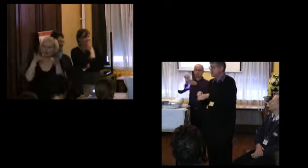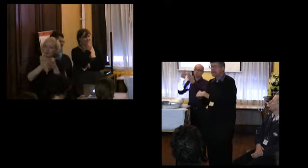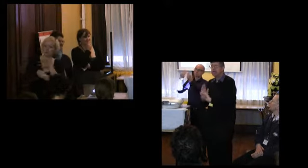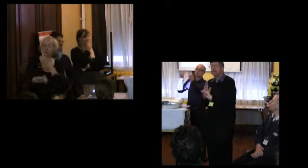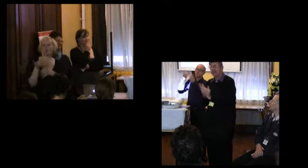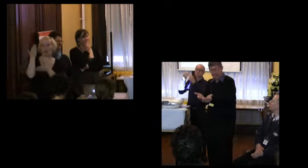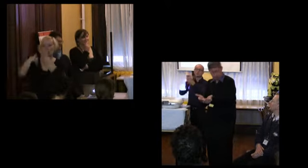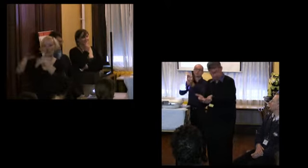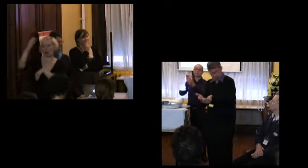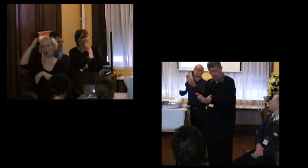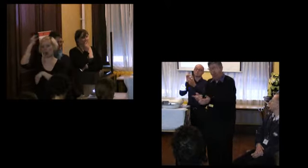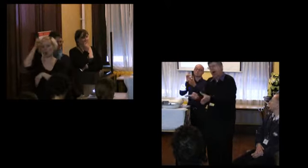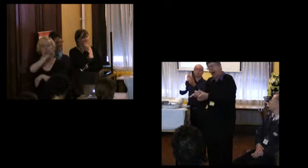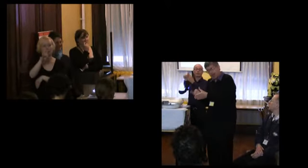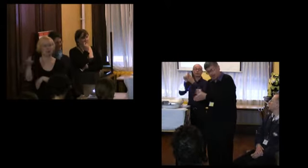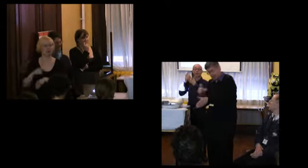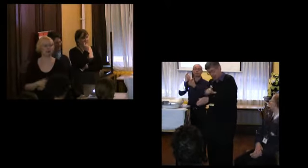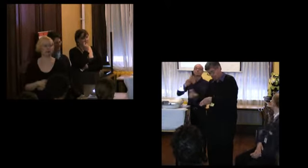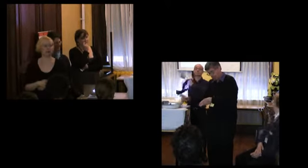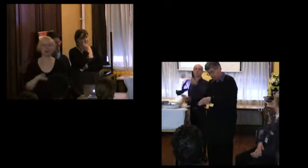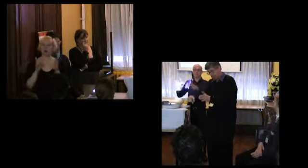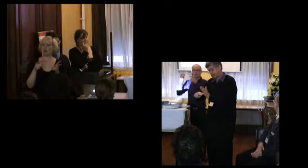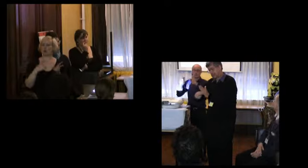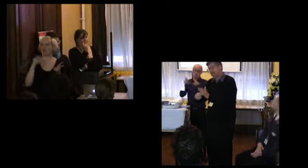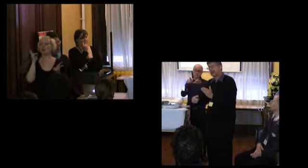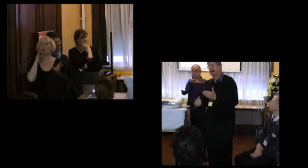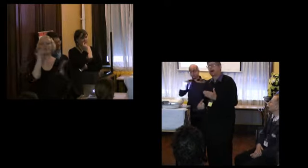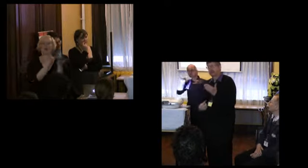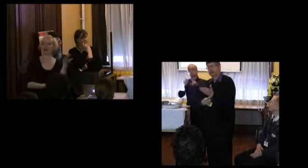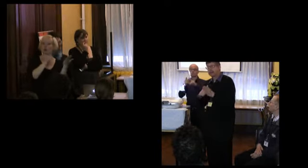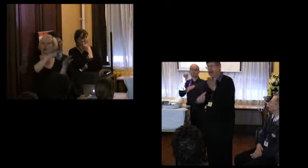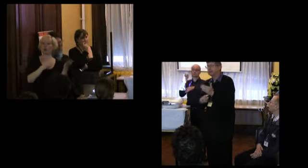Palaces. I'm also a deaf presenter